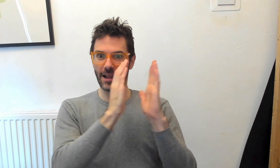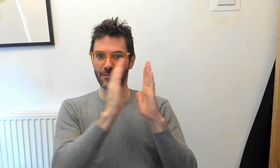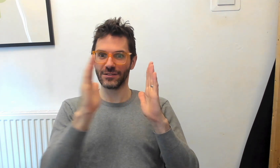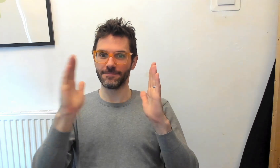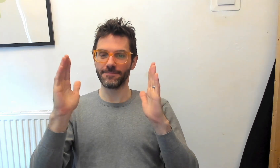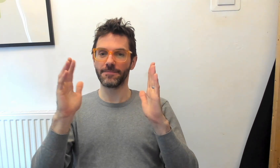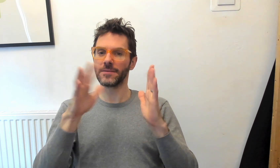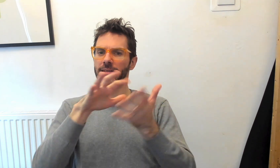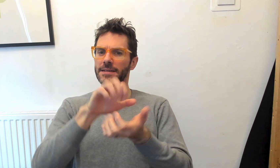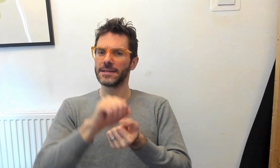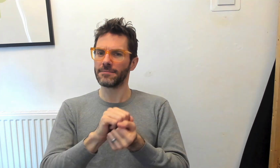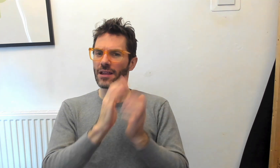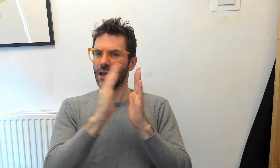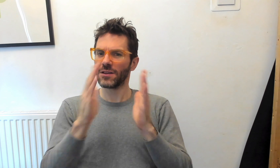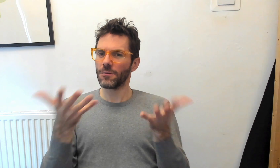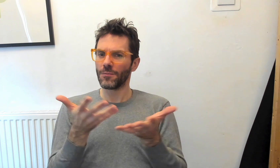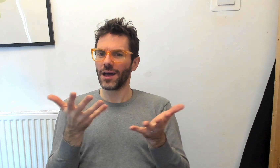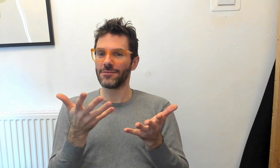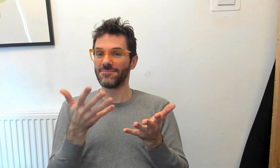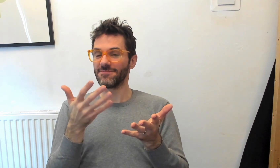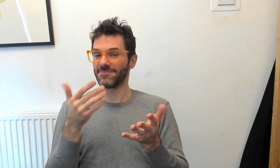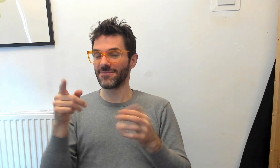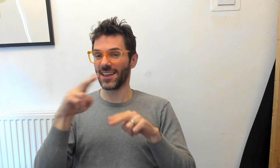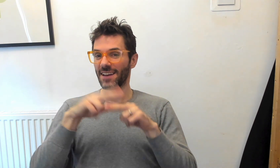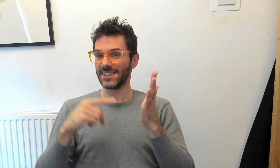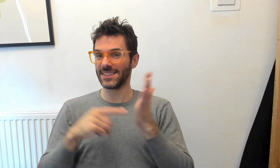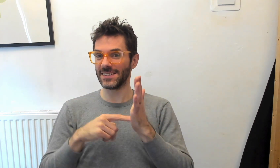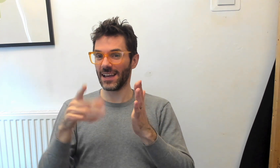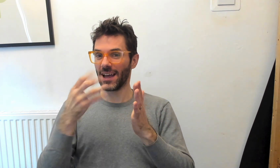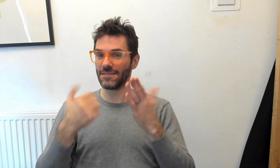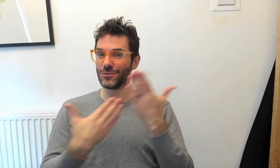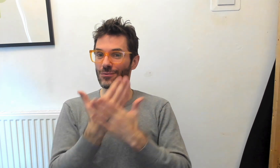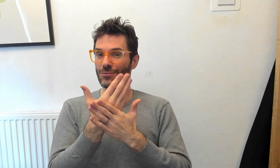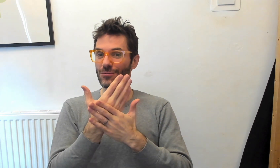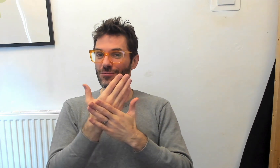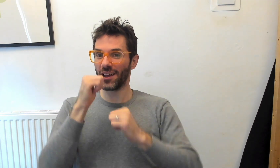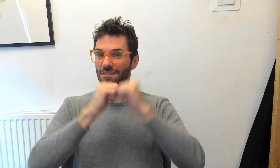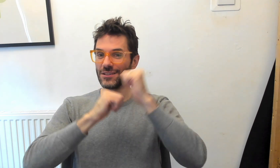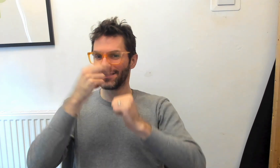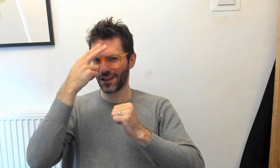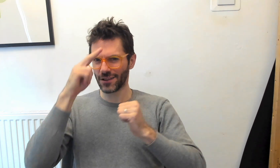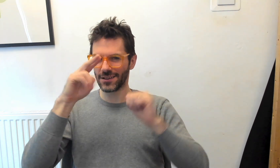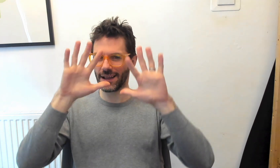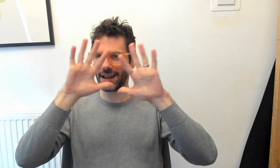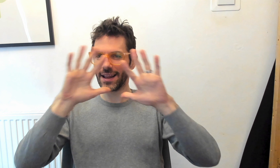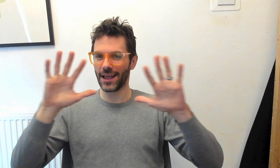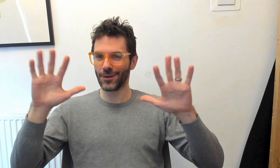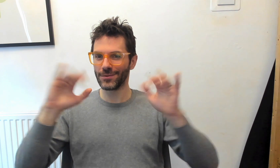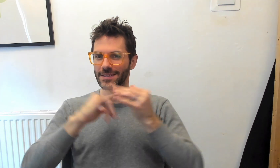The library is held in the FT's new infrastructure called Cloudsmith,